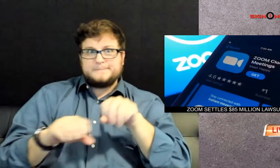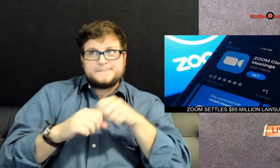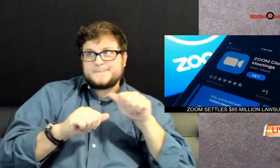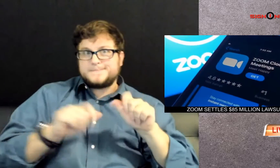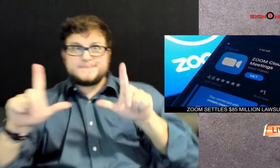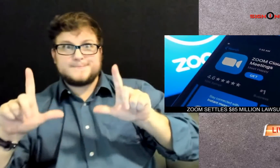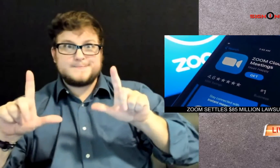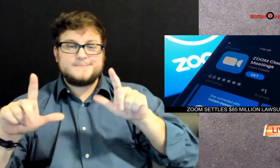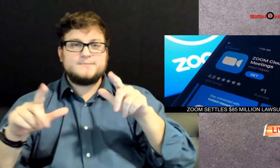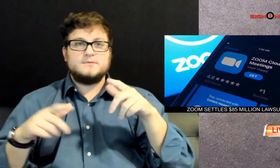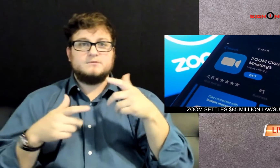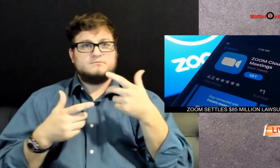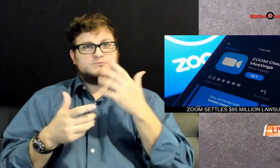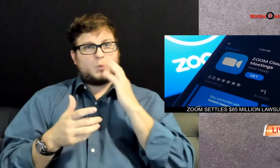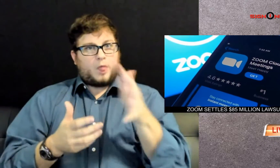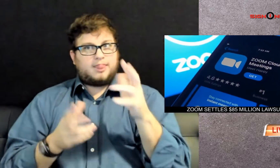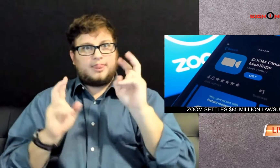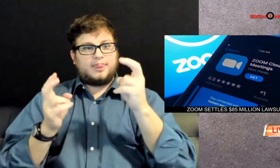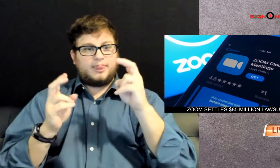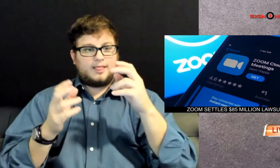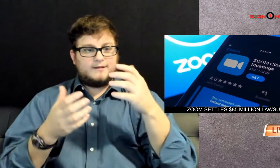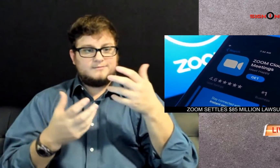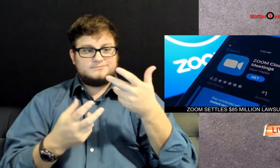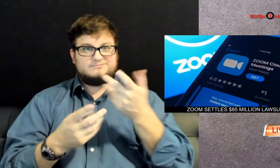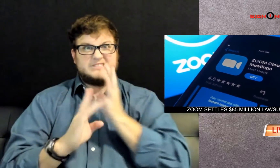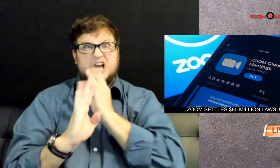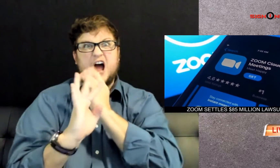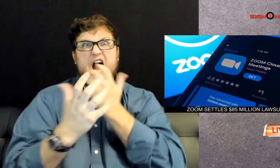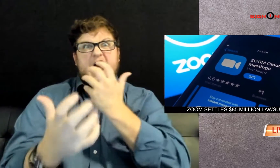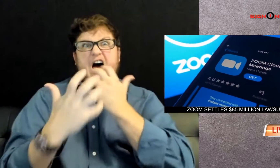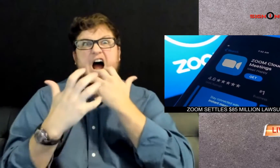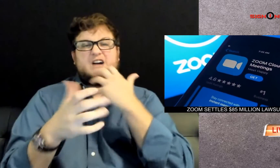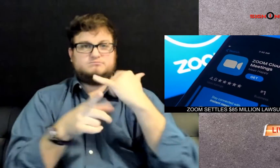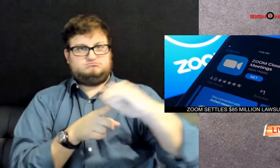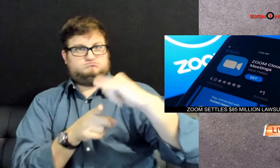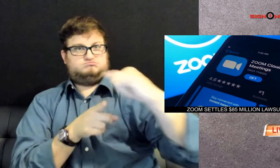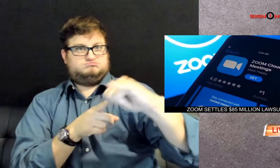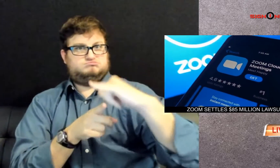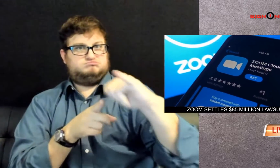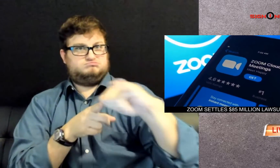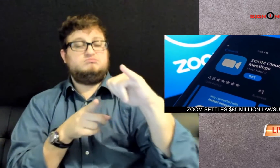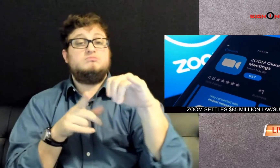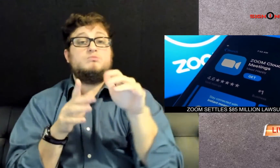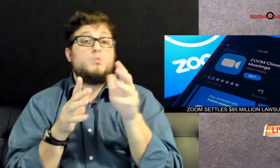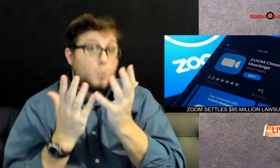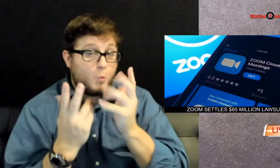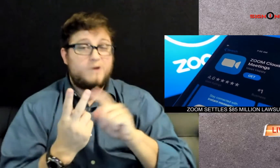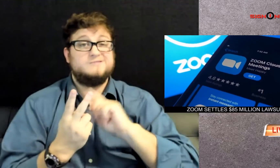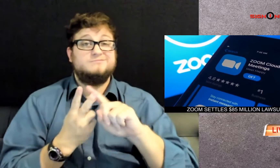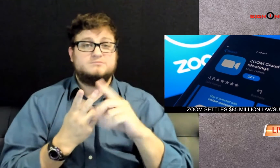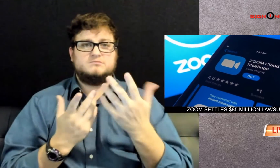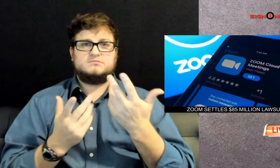popping up in private meetings, shouting profanity, or sharing